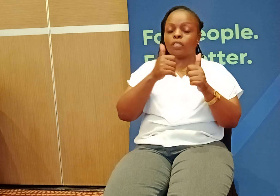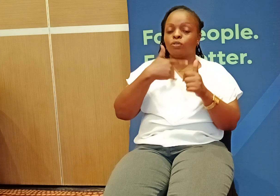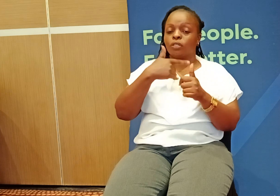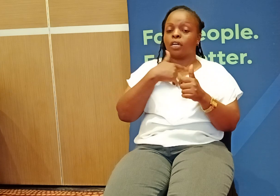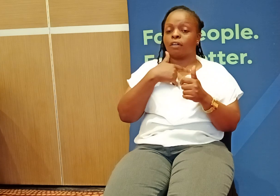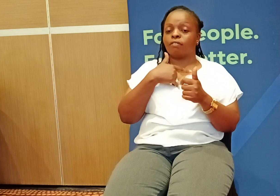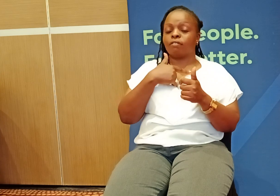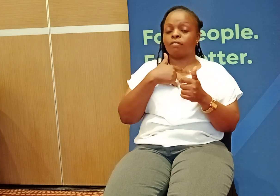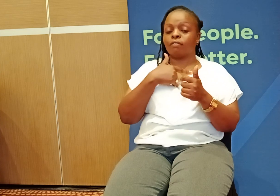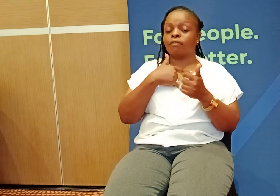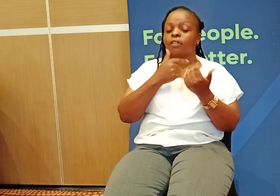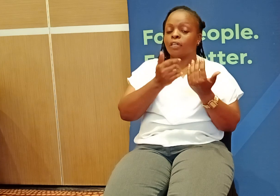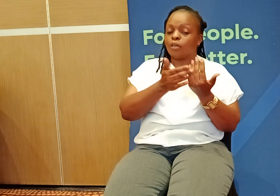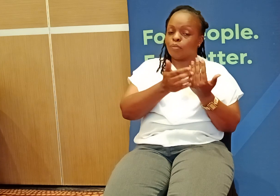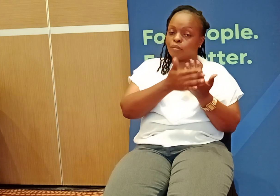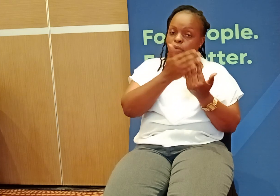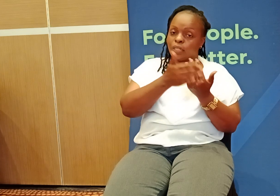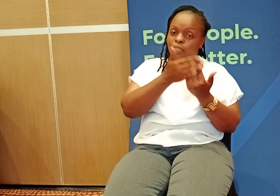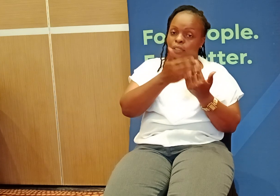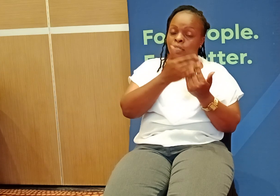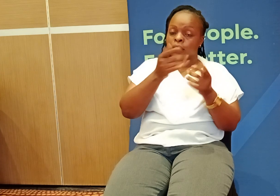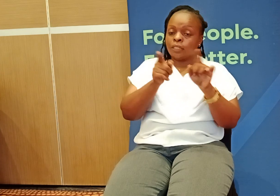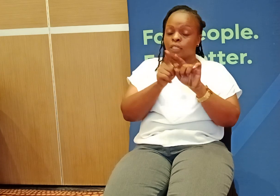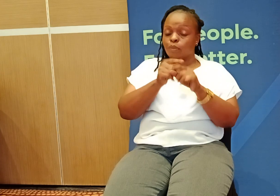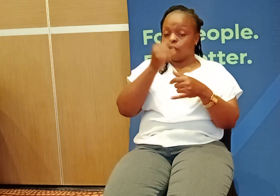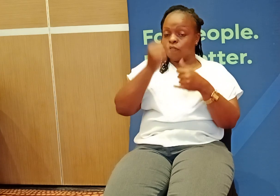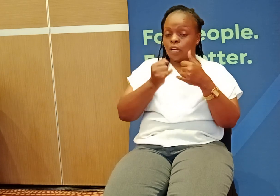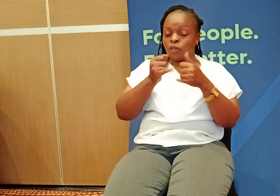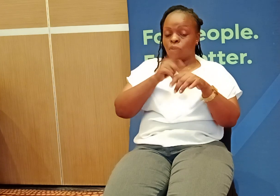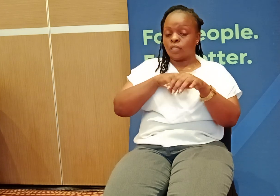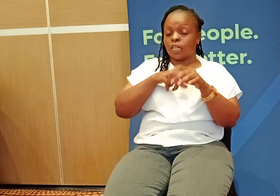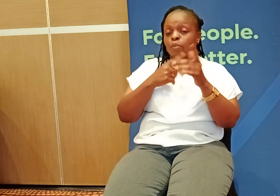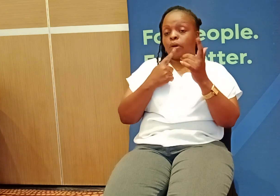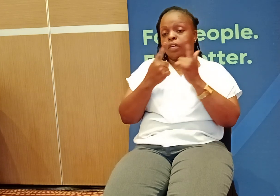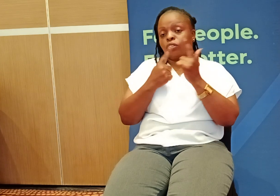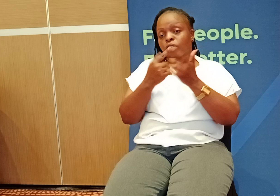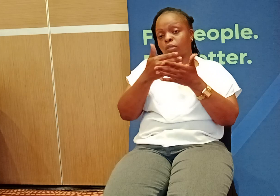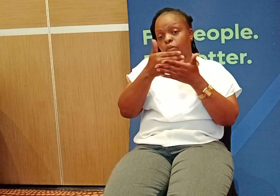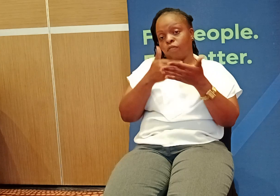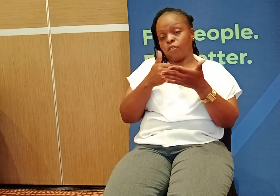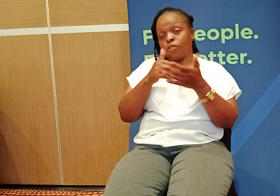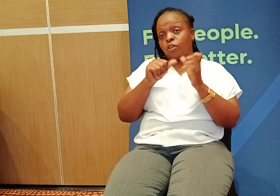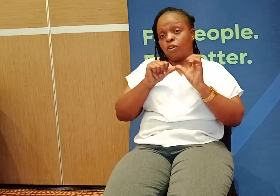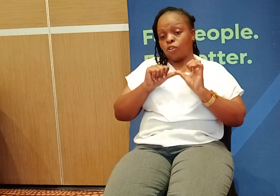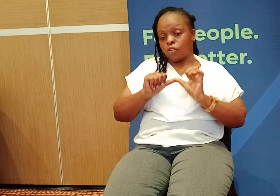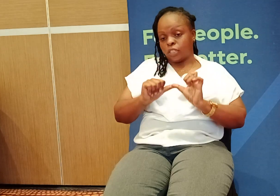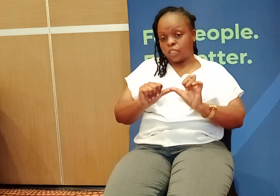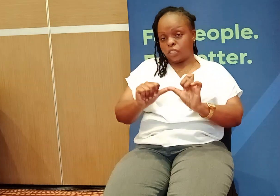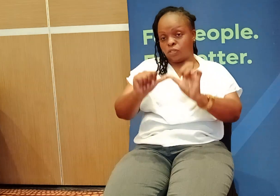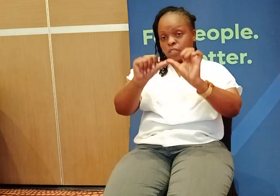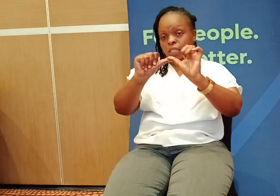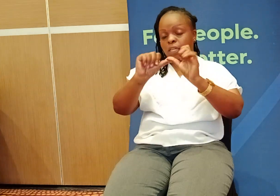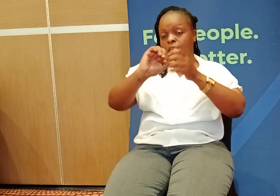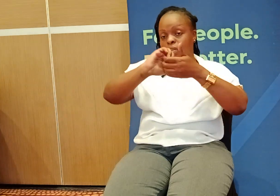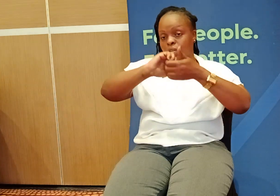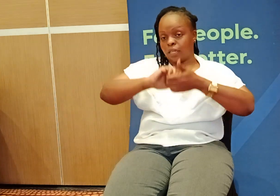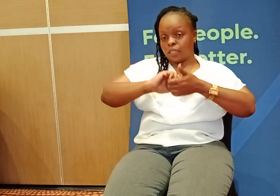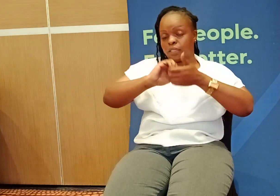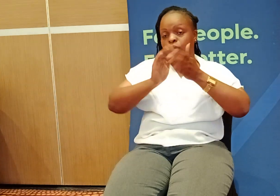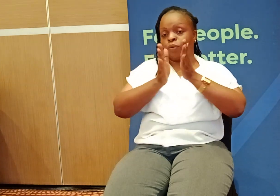we are embracing. And lastly, what I've talked to earlier on, just continuously engaging with government to resolve the